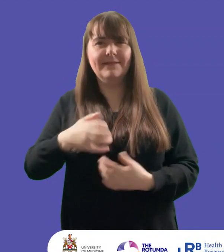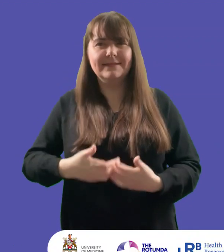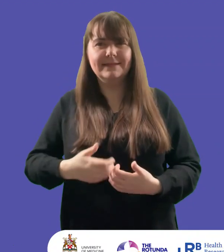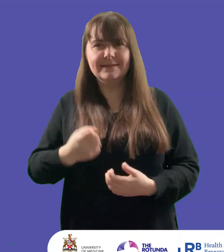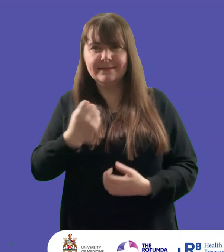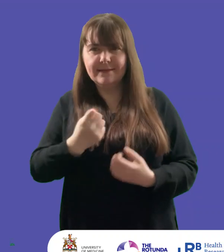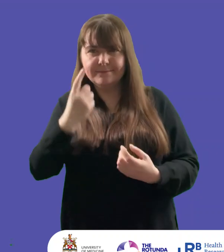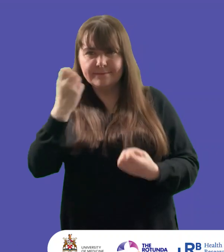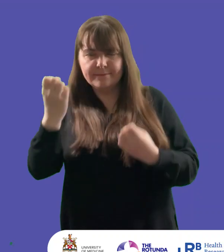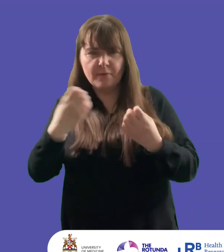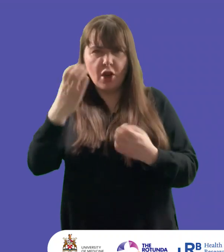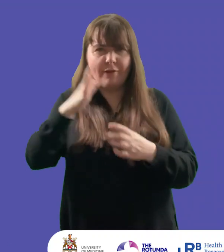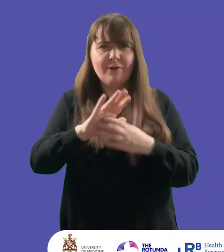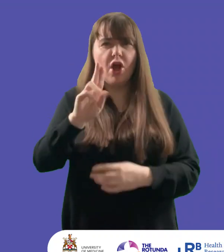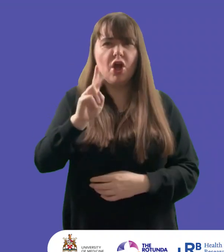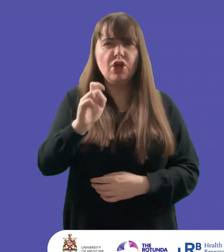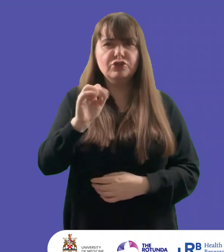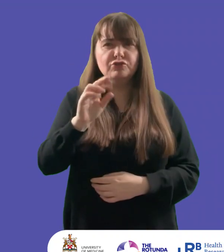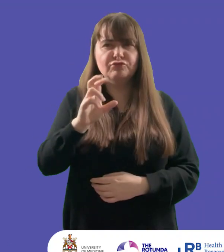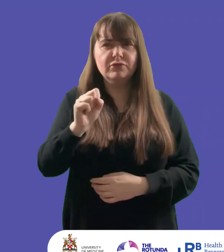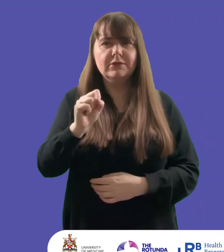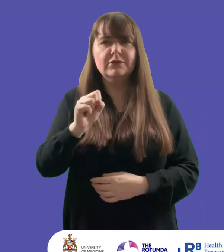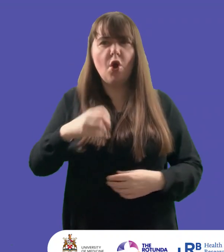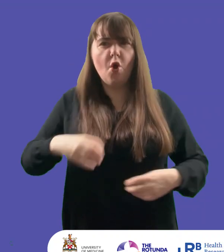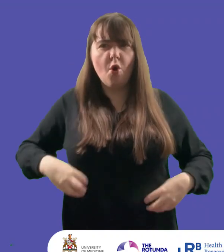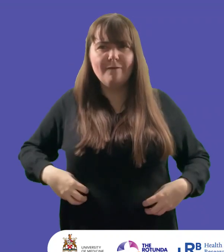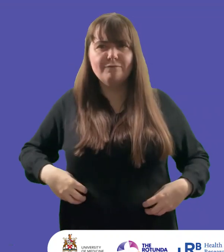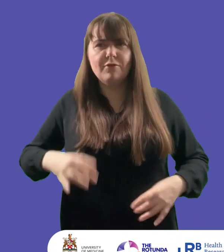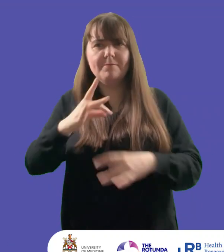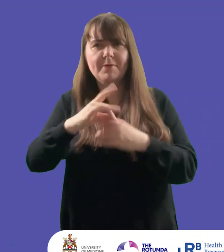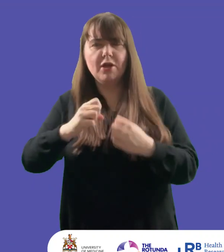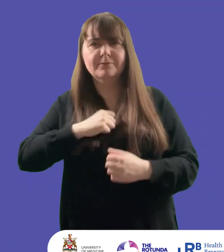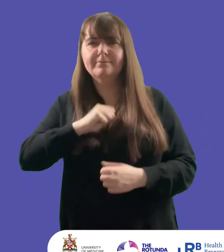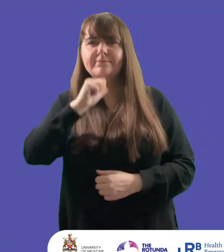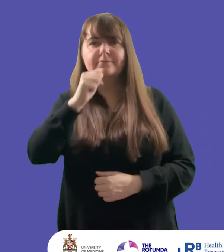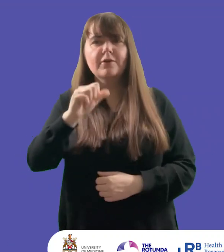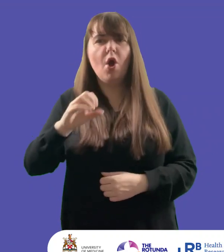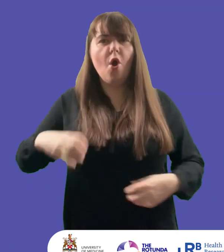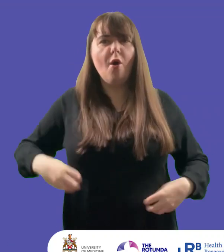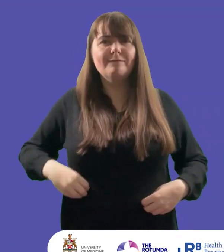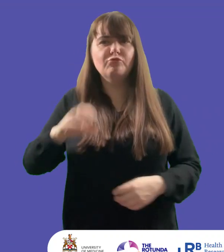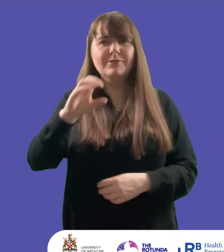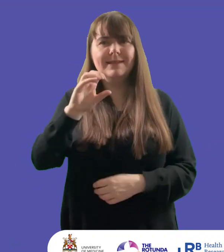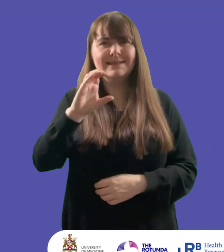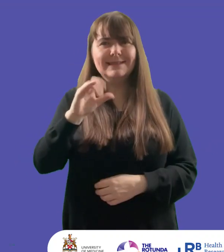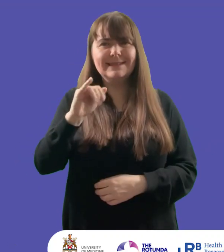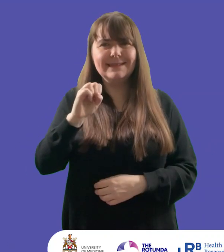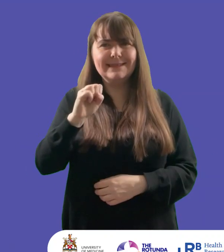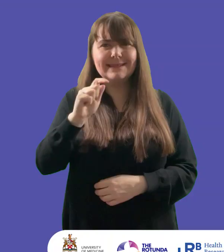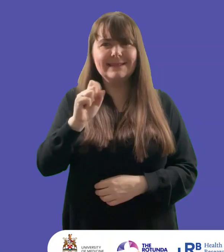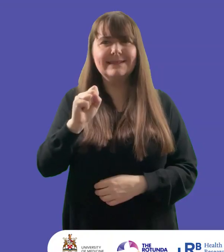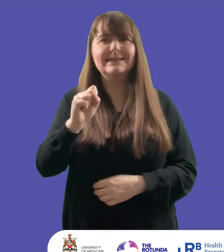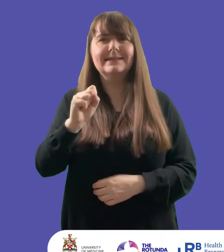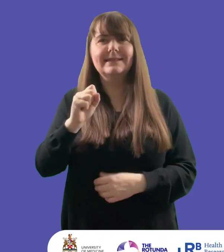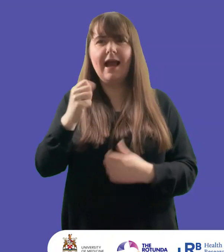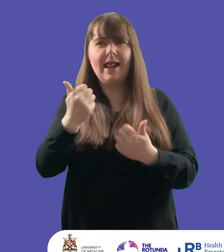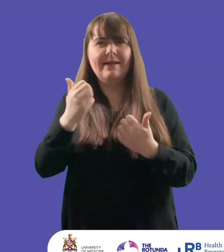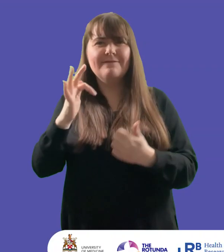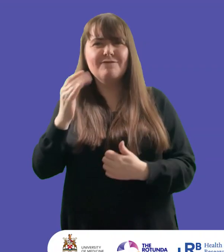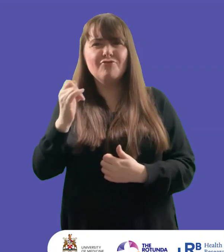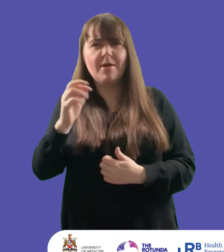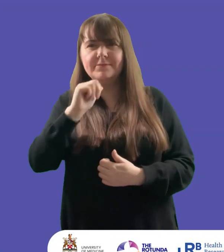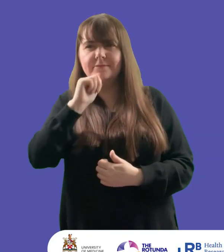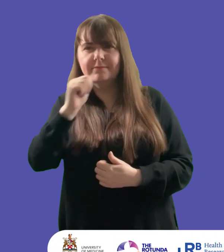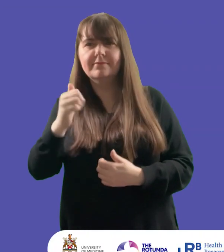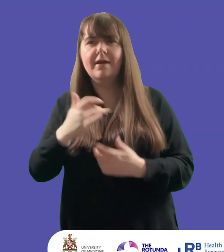we will be looking at the uterus, the ovaries, to make sure that there's no ovarian cysts. If there's any fibroids there in the uterus, we'll be able